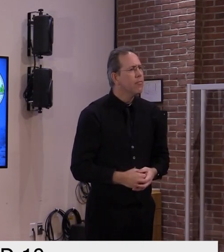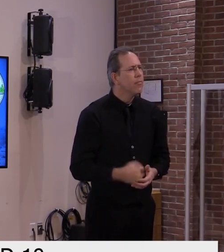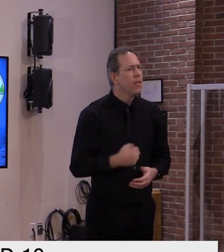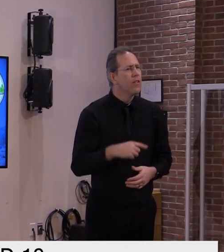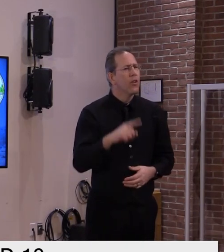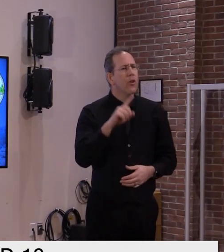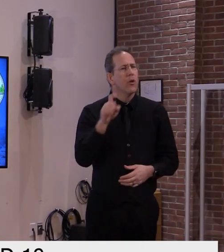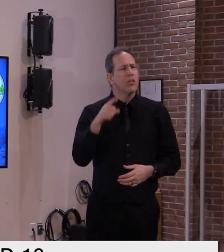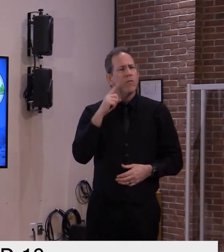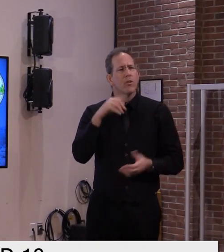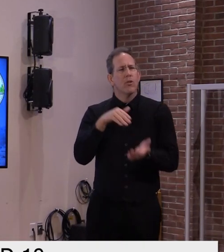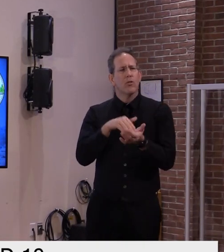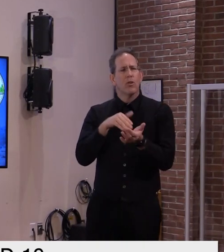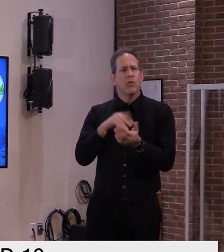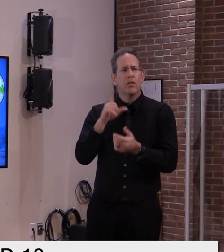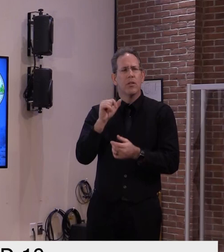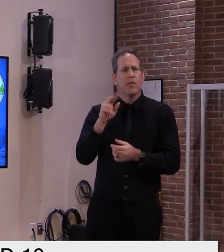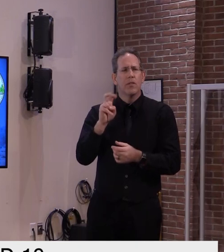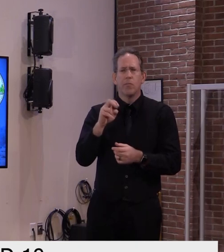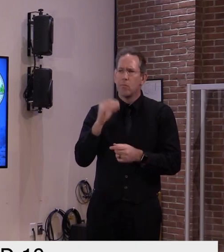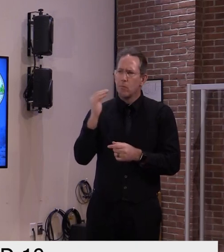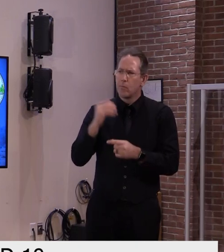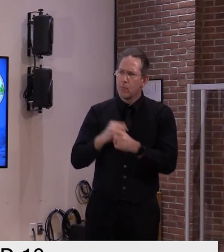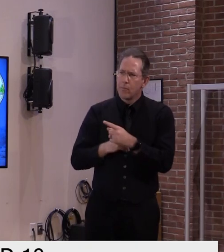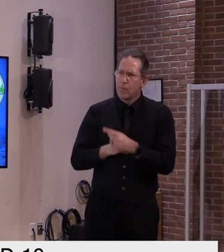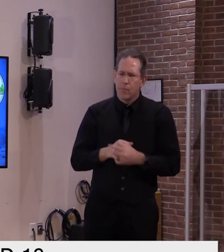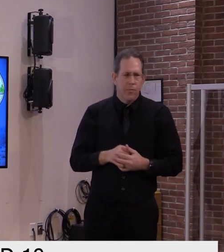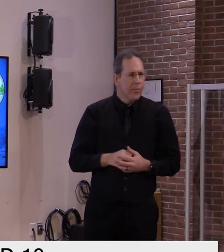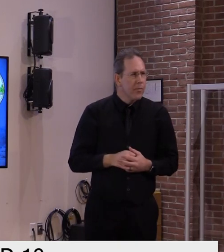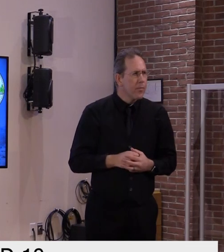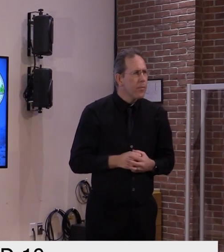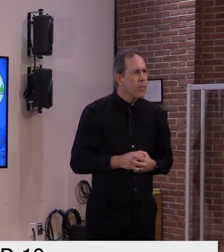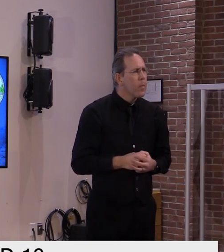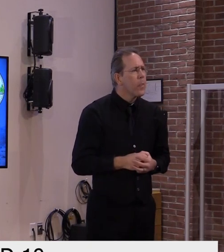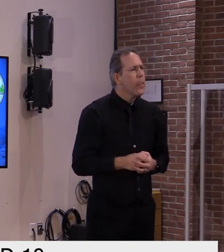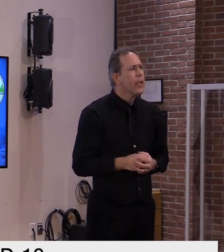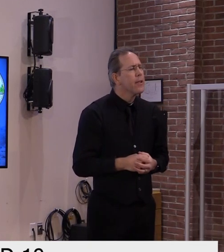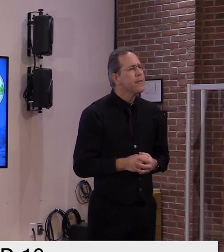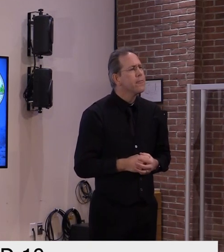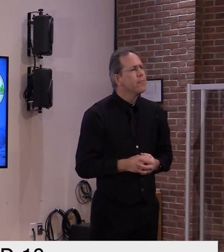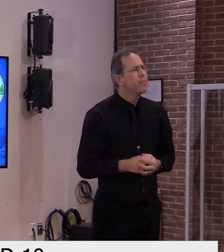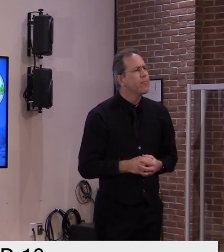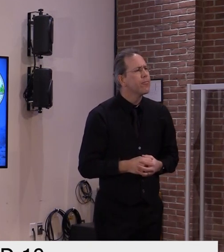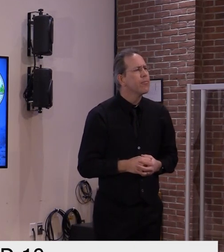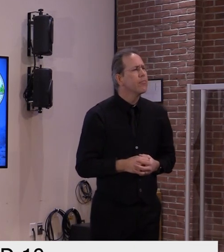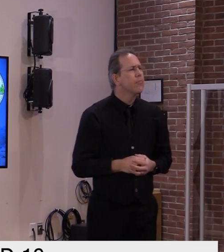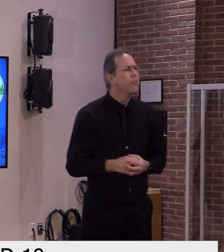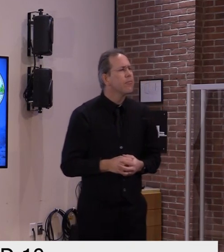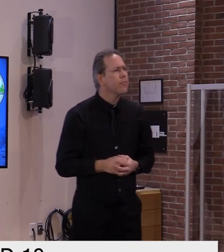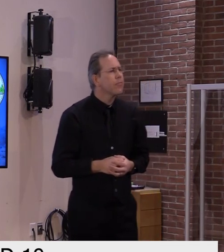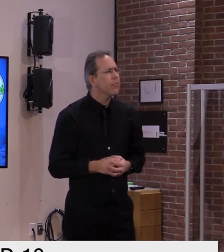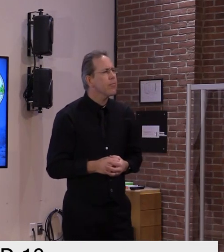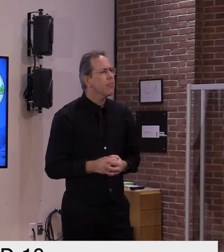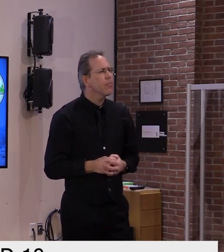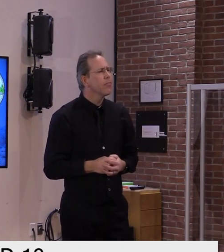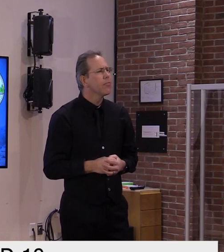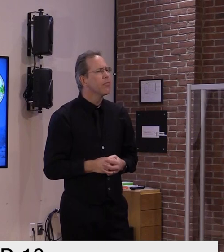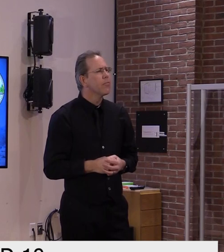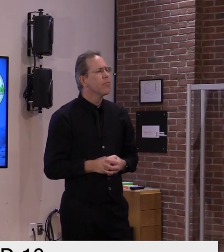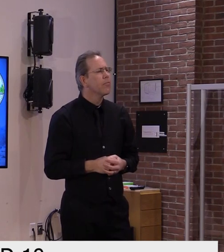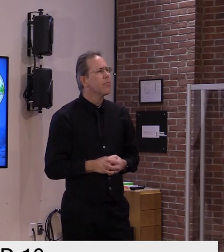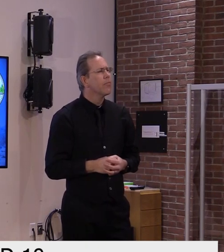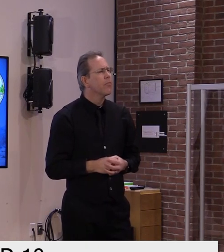first maybe just if we can get an update on our request that we made to the health department more than a week ago to get